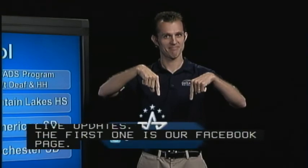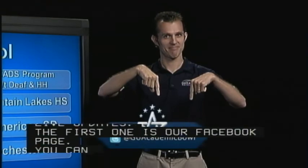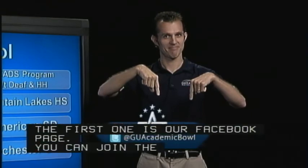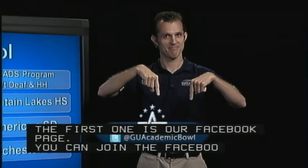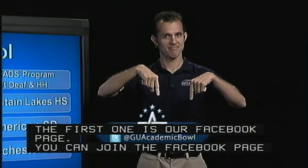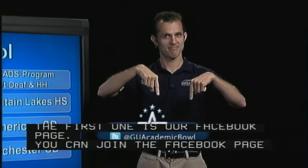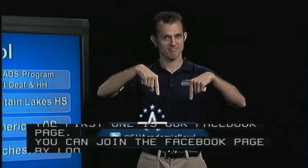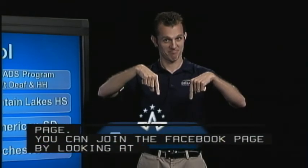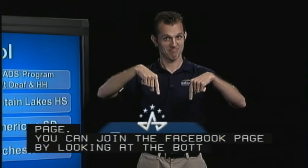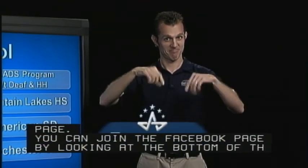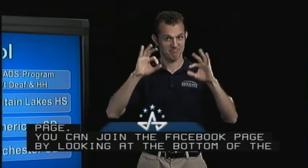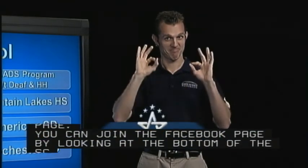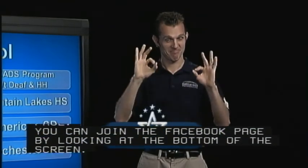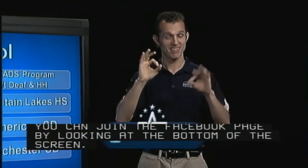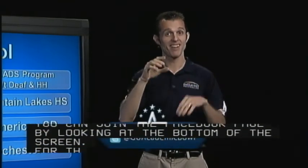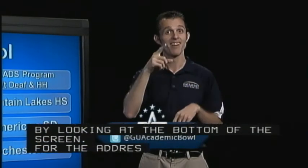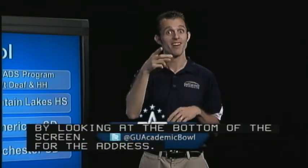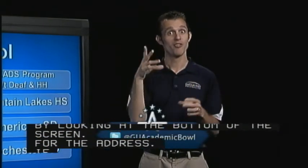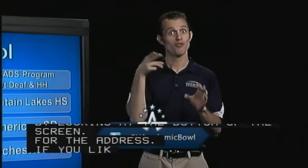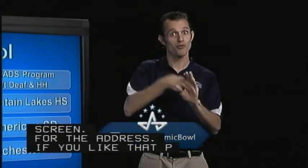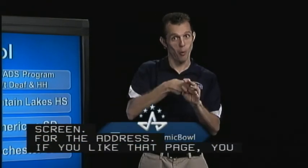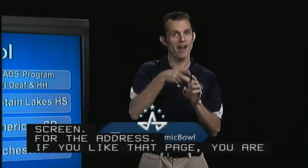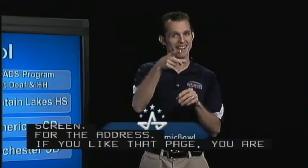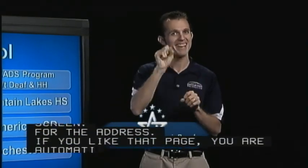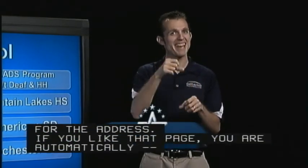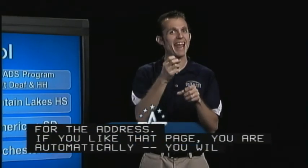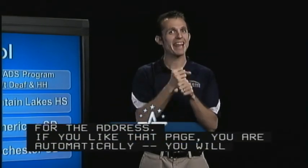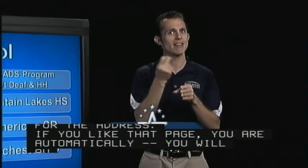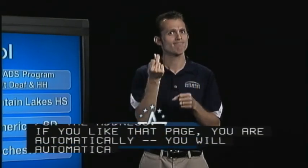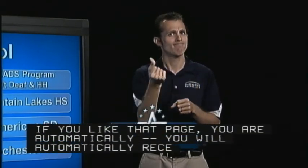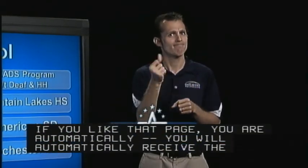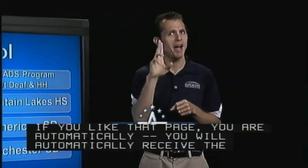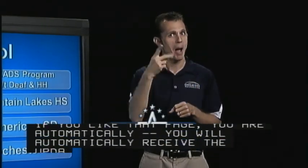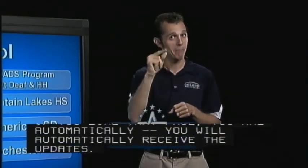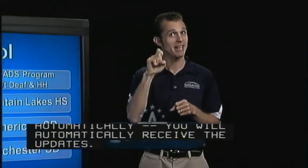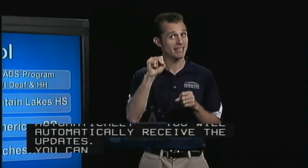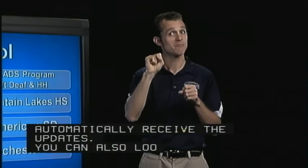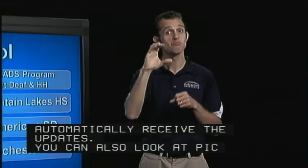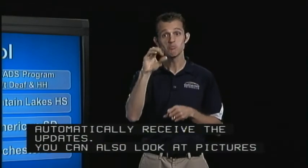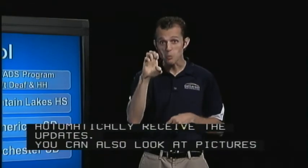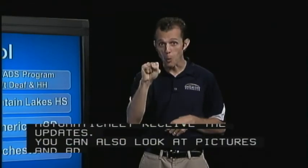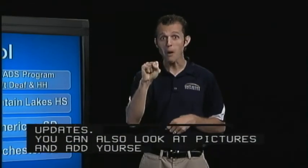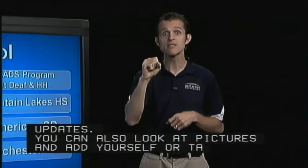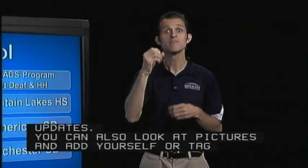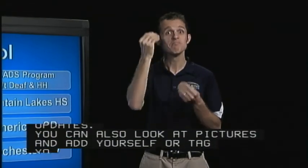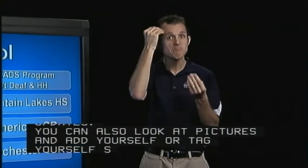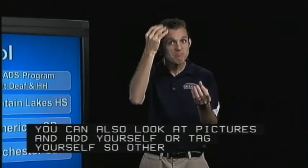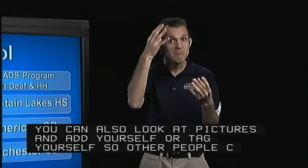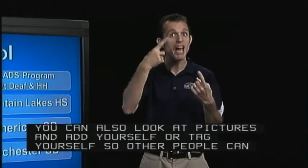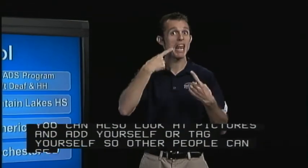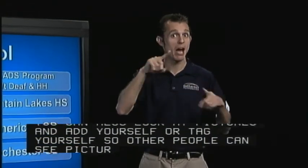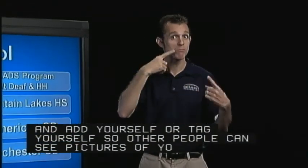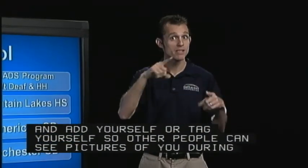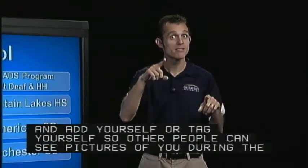screen at our account. Join our Twitter. You'll get immediate updates as well as scores and